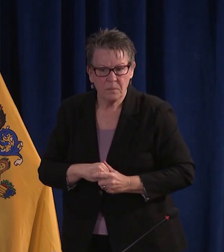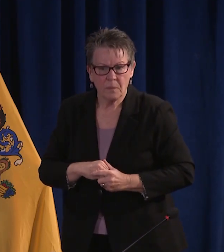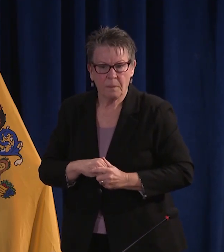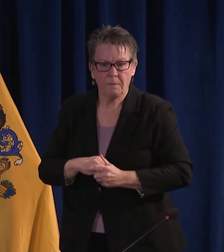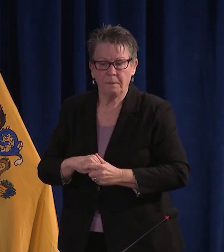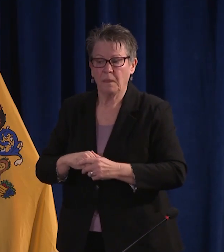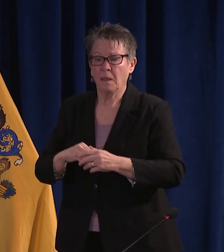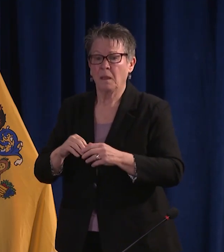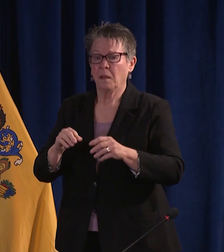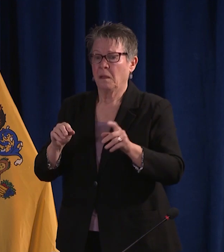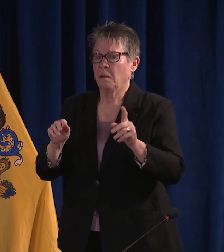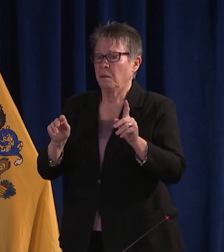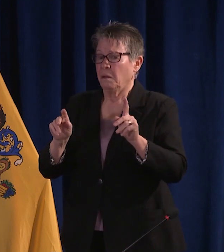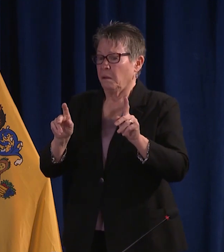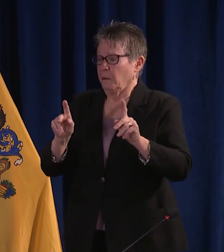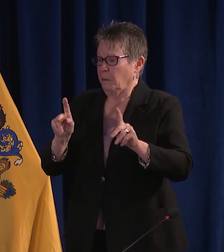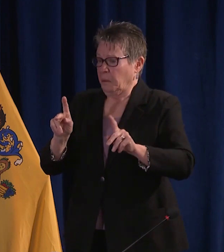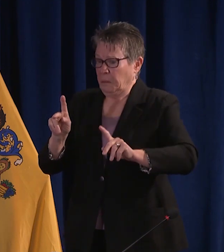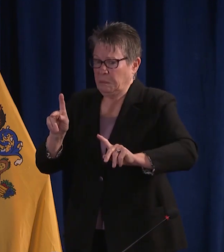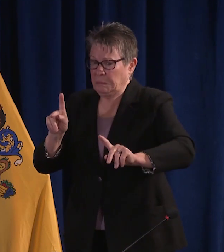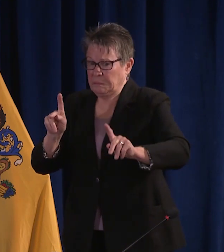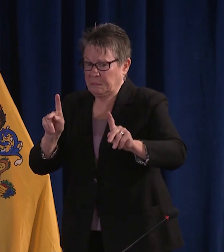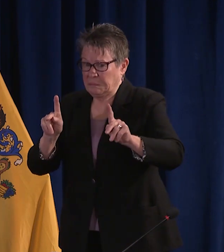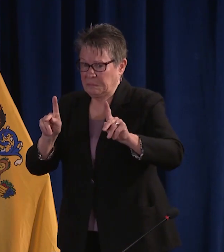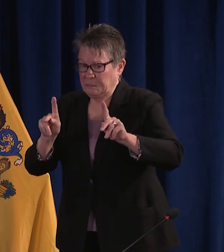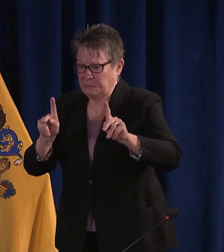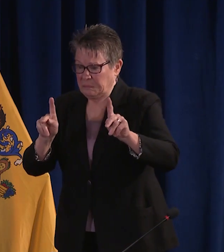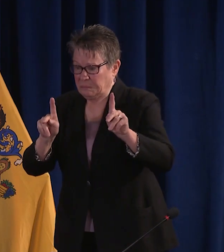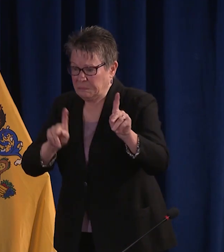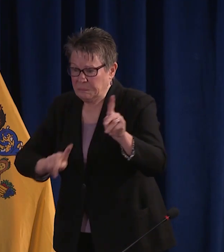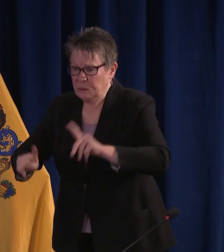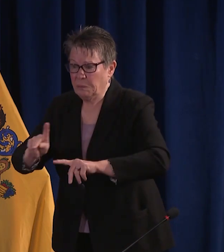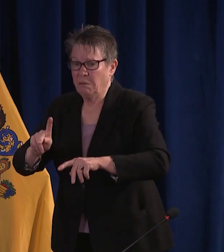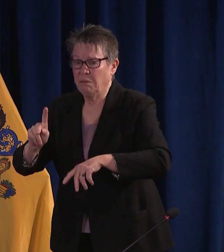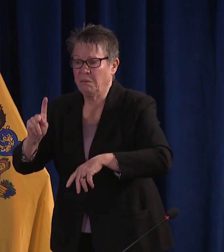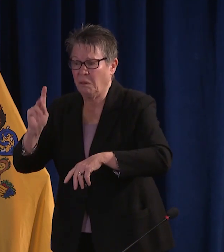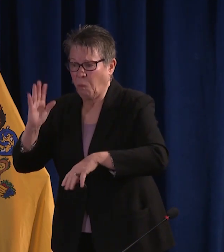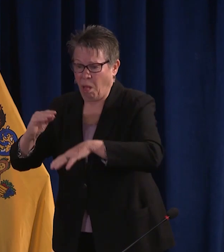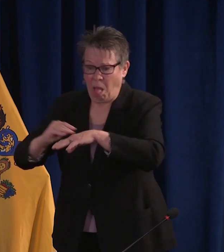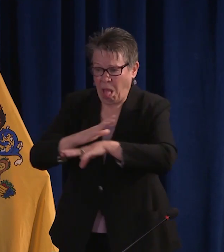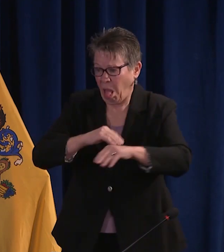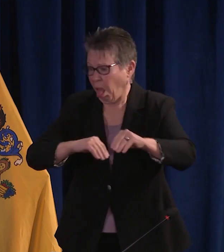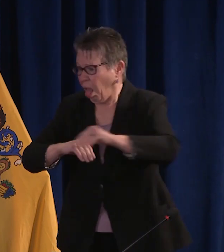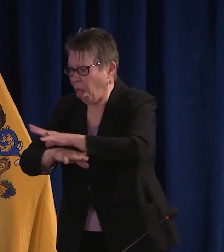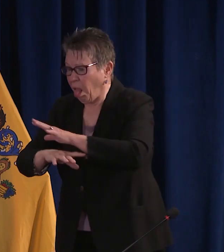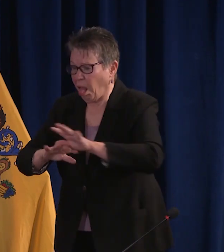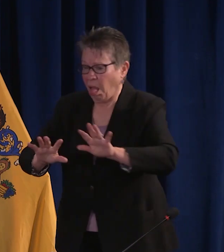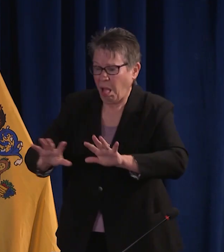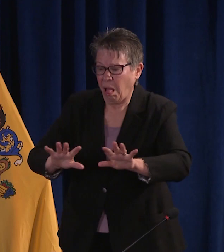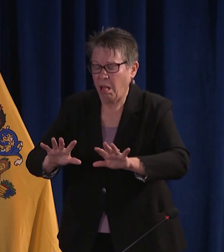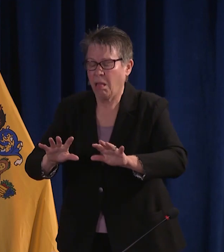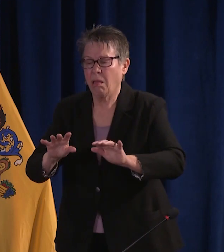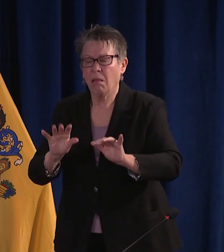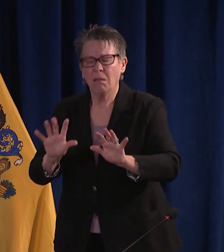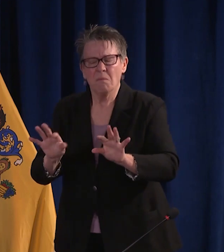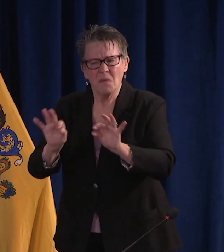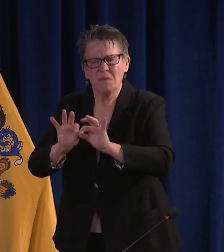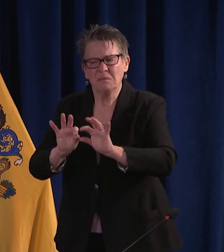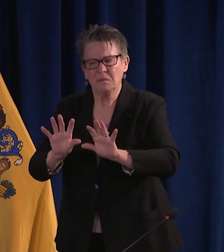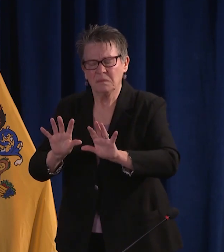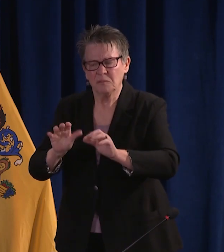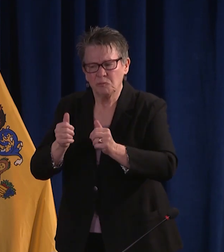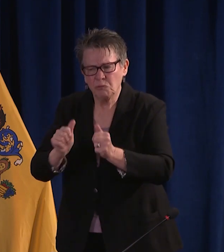enough capacity because we think this is right. We have a high degree of confidence, but this is a virus unlike anything we've ever seen